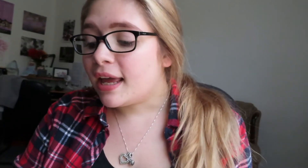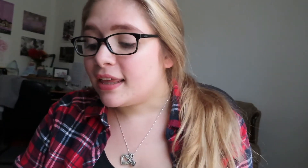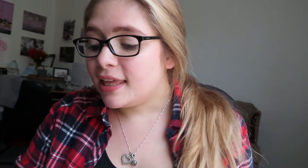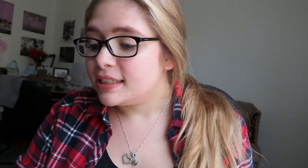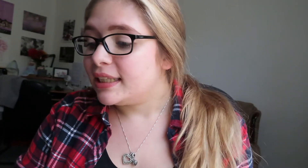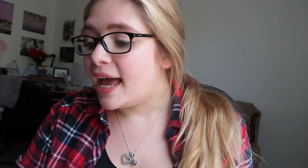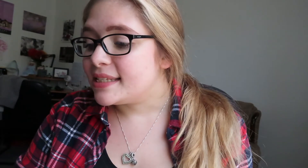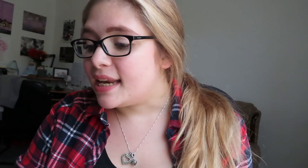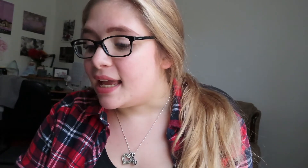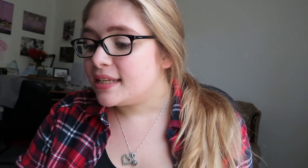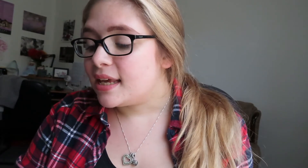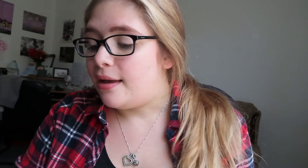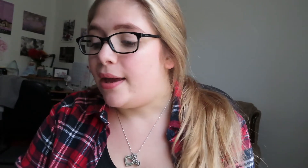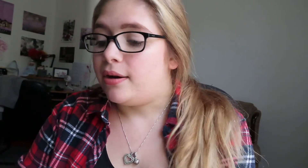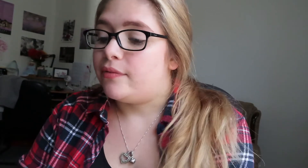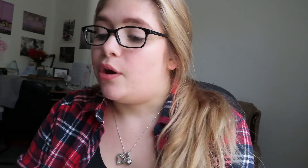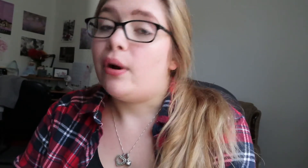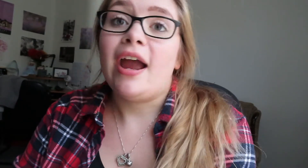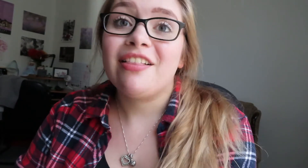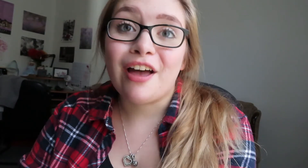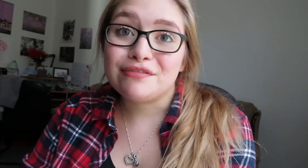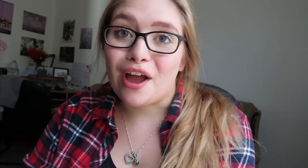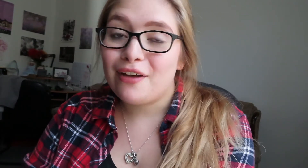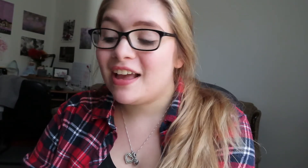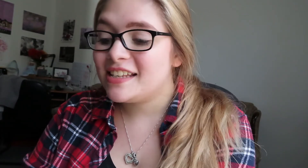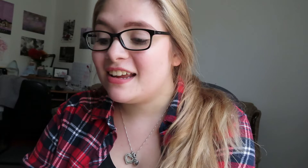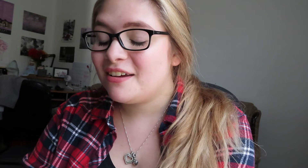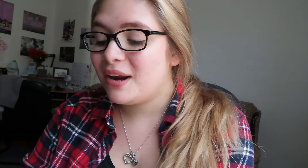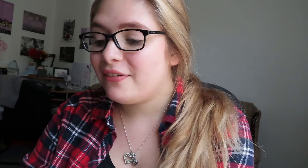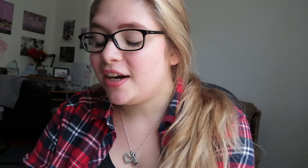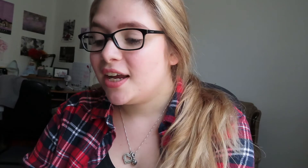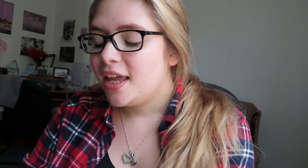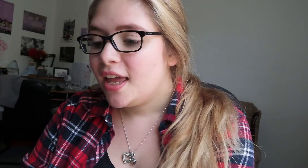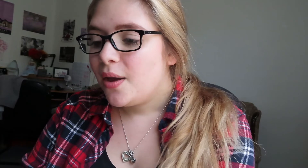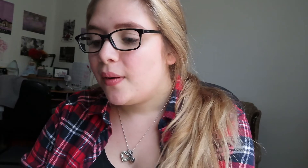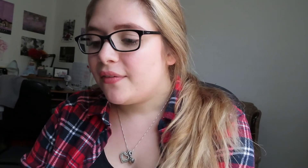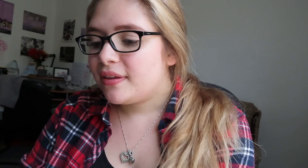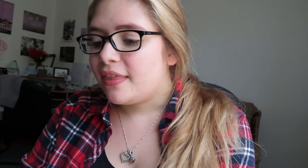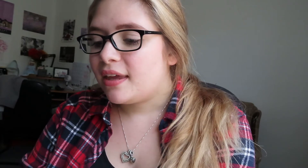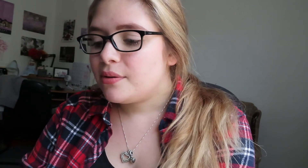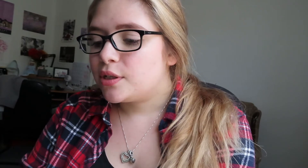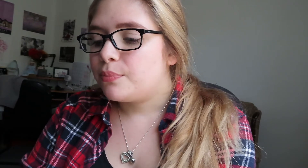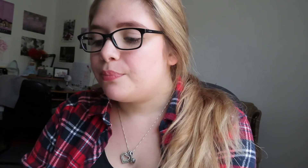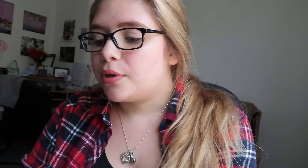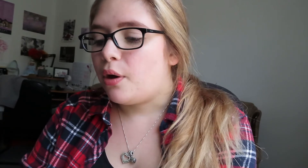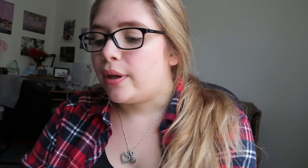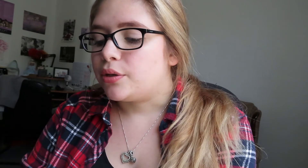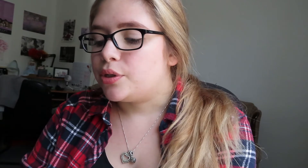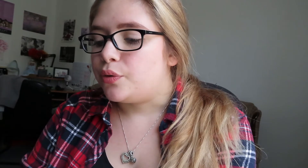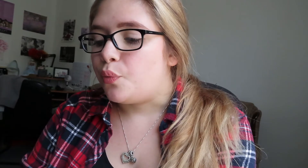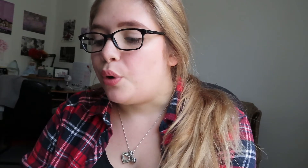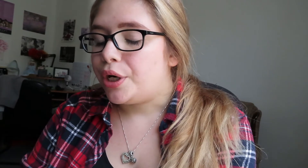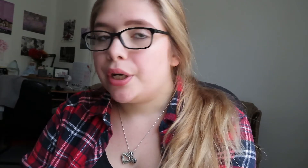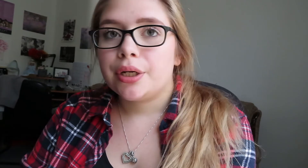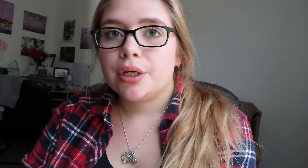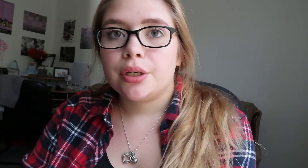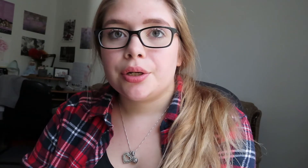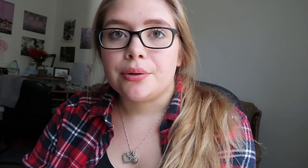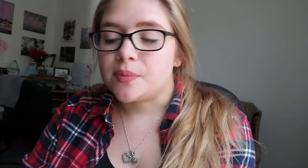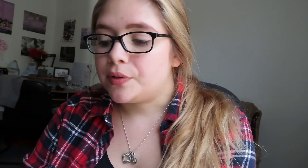anything last night um i don't even know where i left off last night or whatever with everything i think i was going to work or i was about